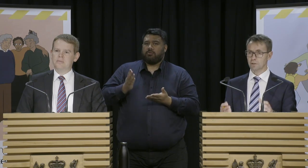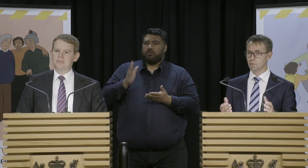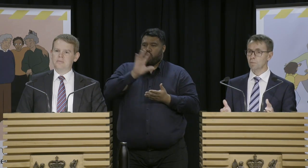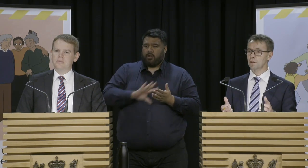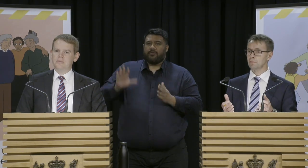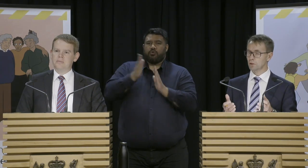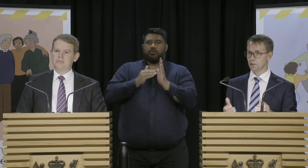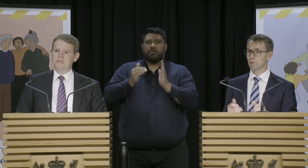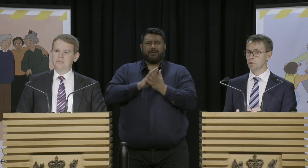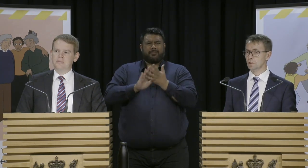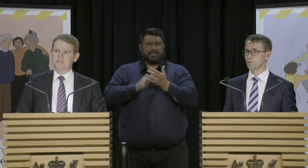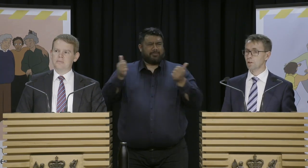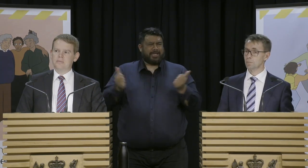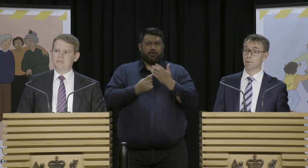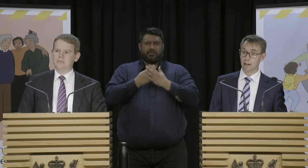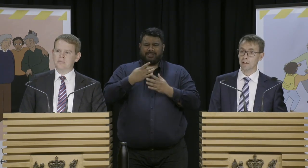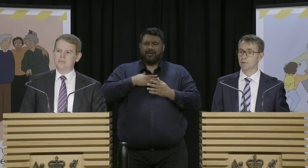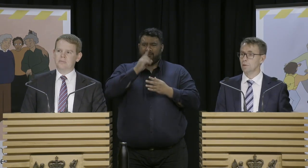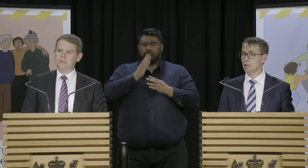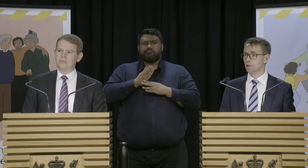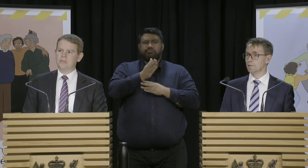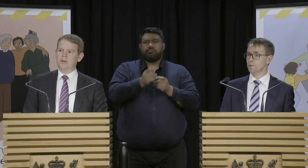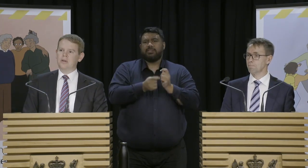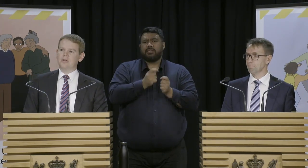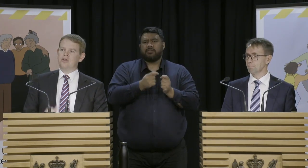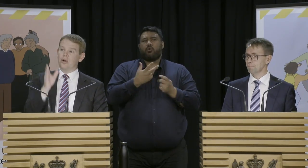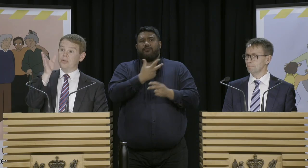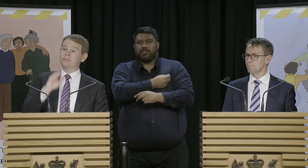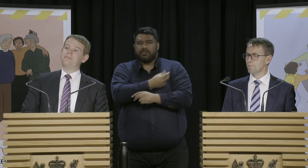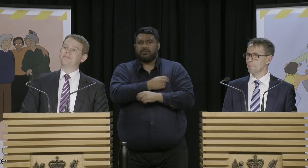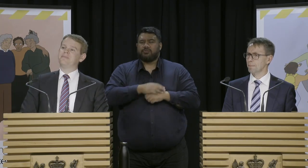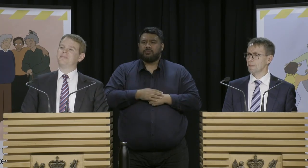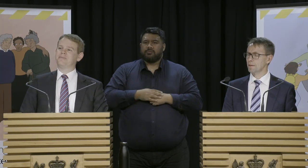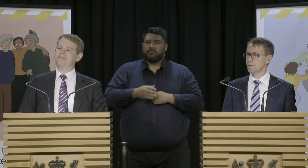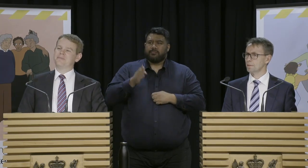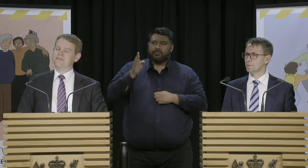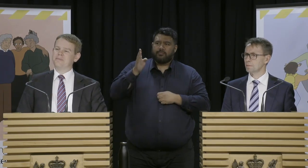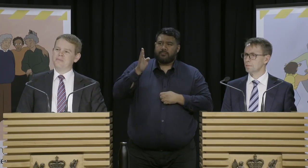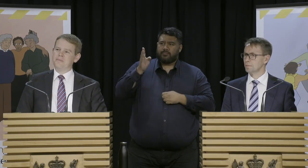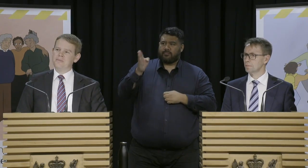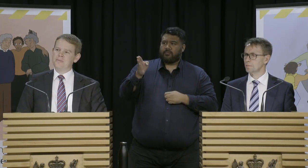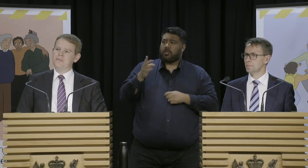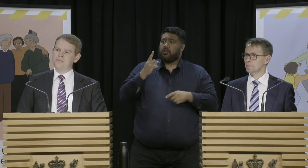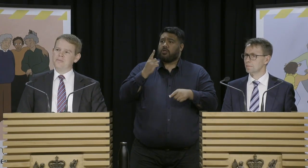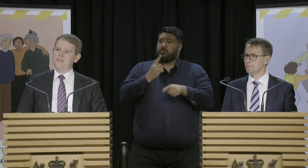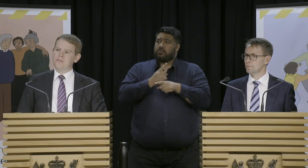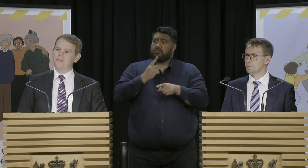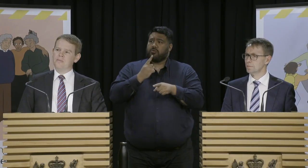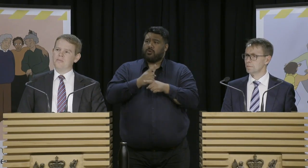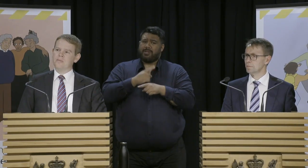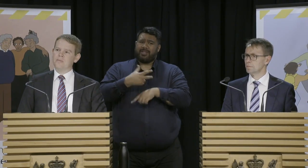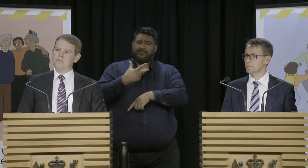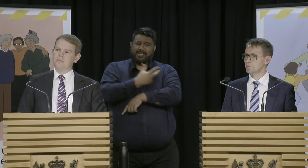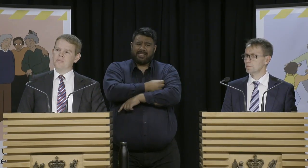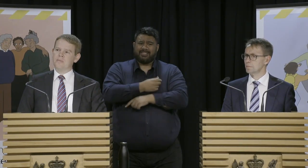country. So there will be lots of opportunities for those people and others to be vaccinated. Joe. Just on the postcode lottery nature of the